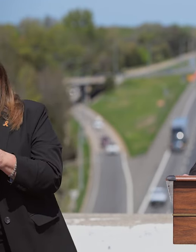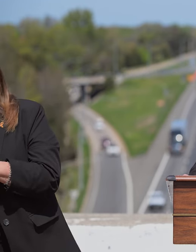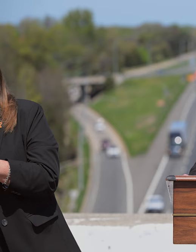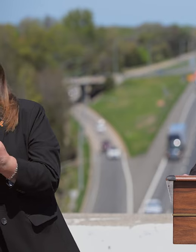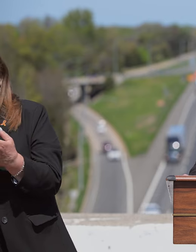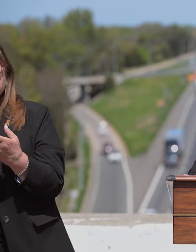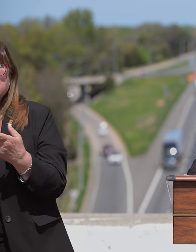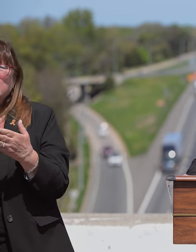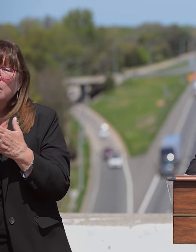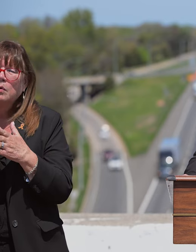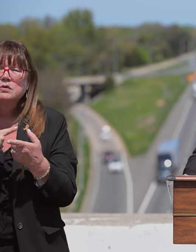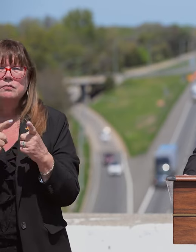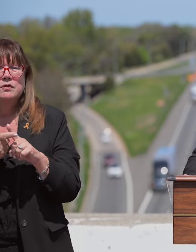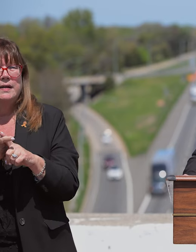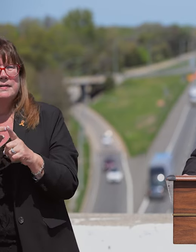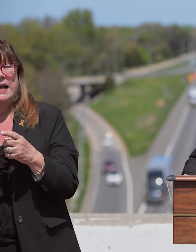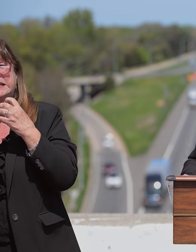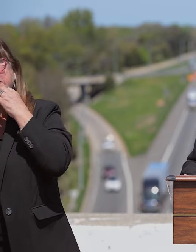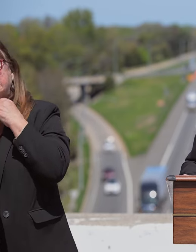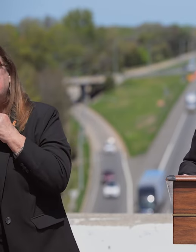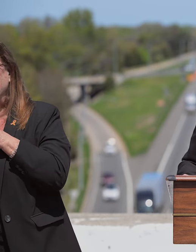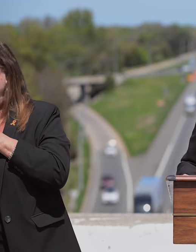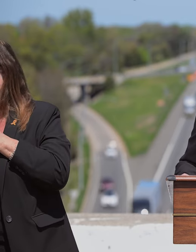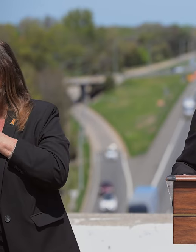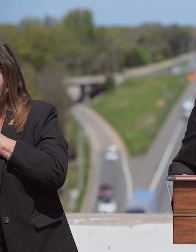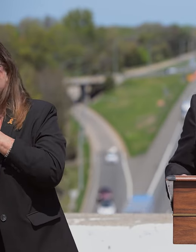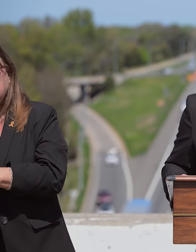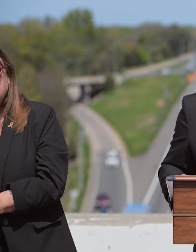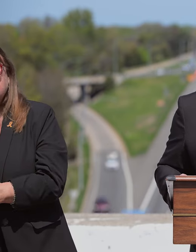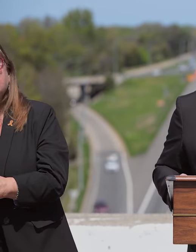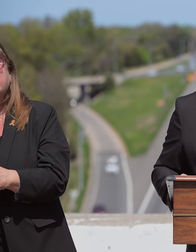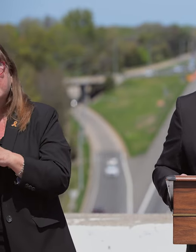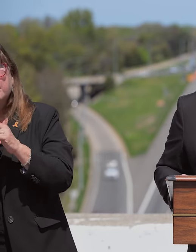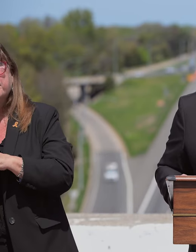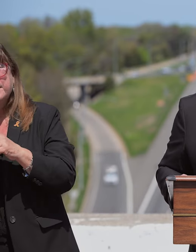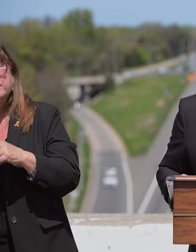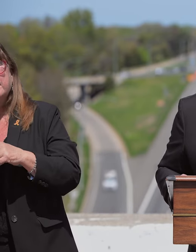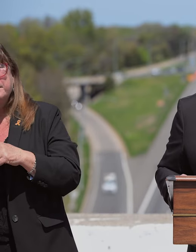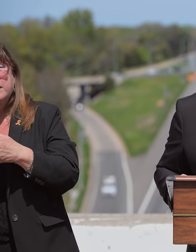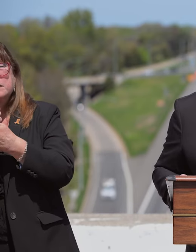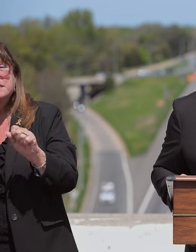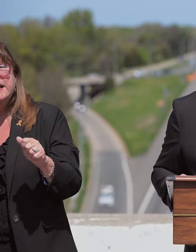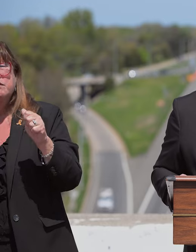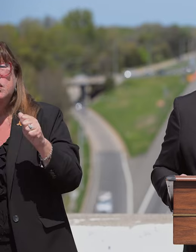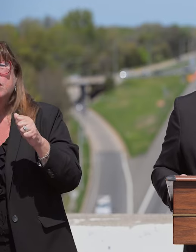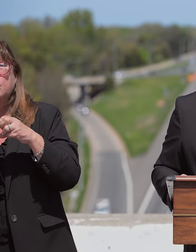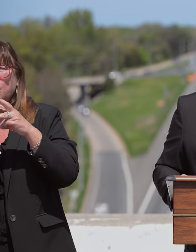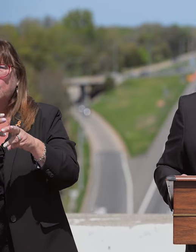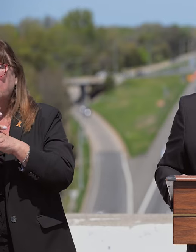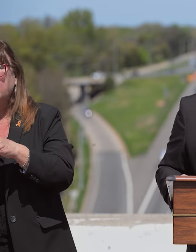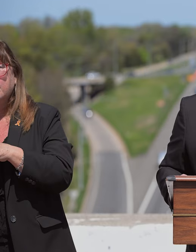brothers, close friends, and dear neighbors. They are building a better, safer, world-class highway system